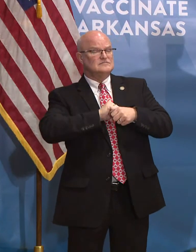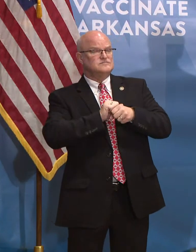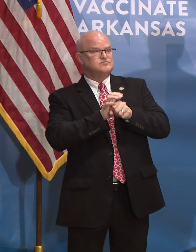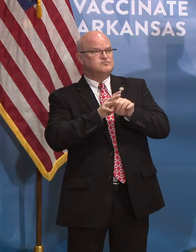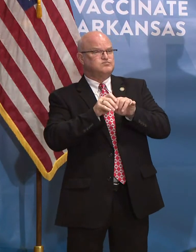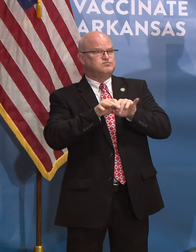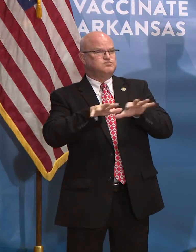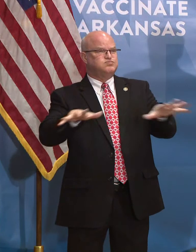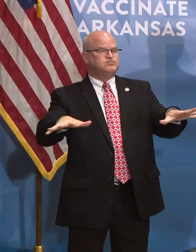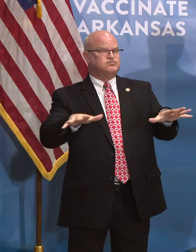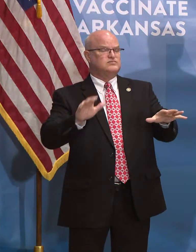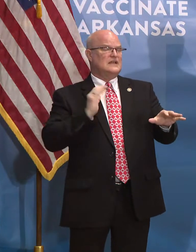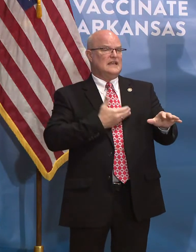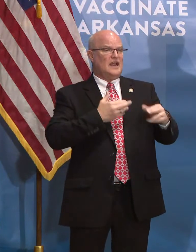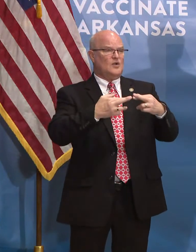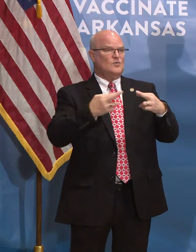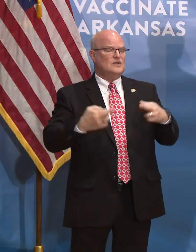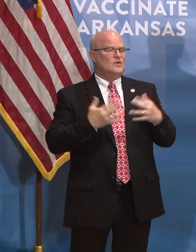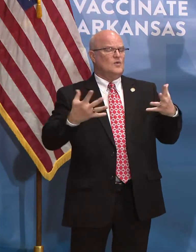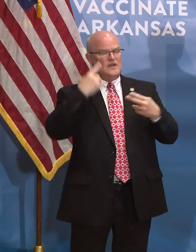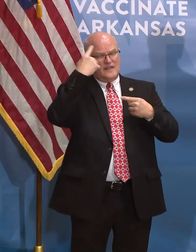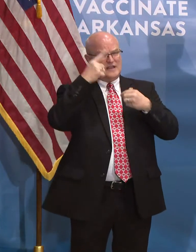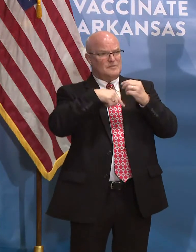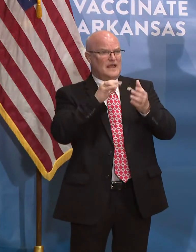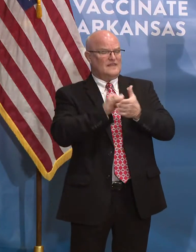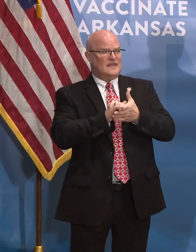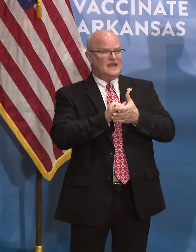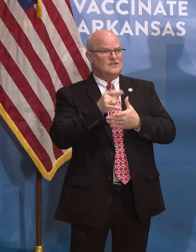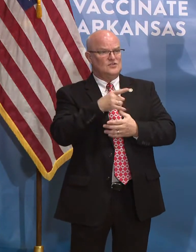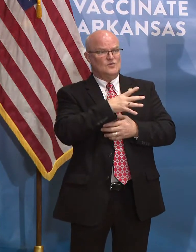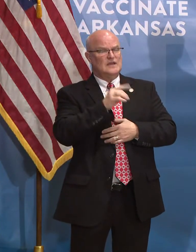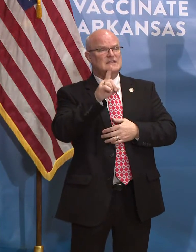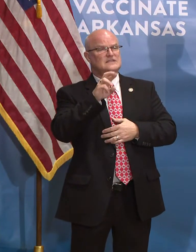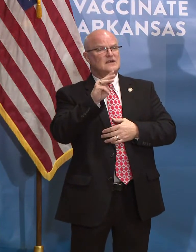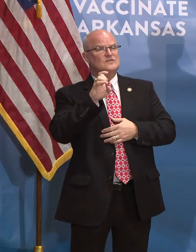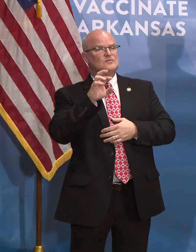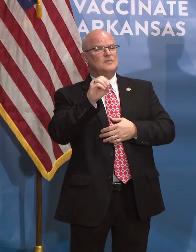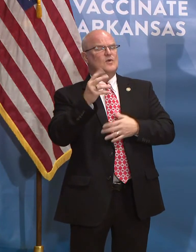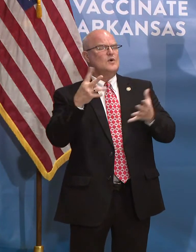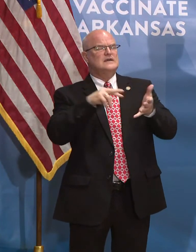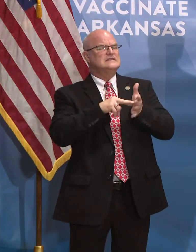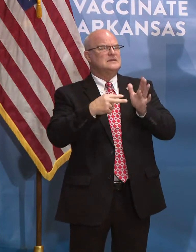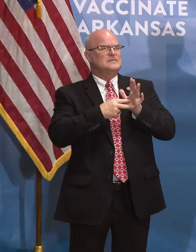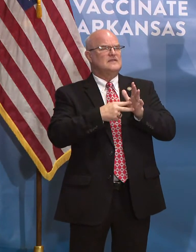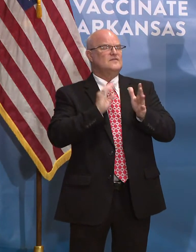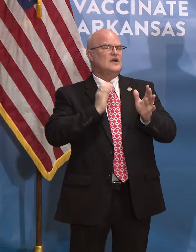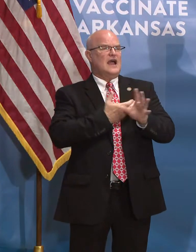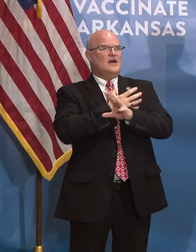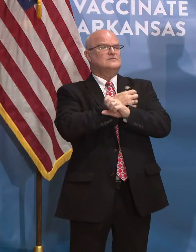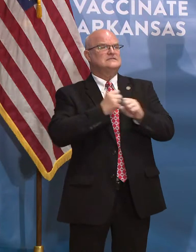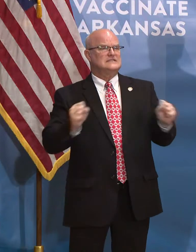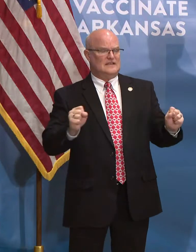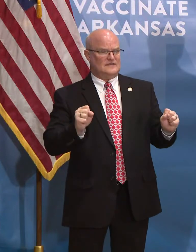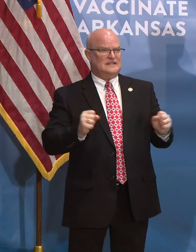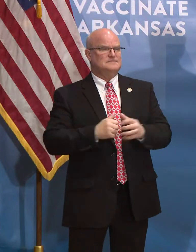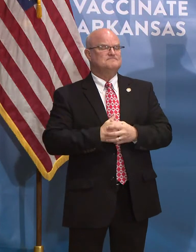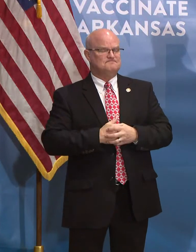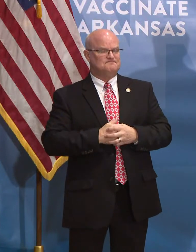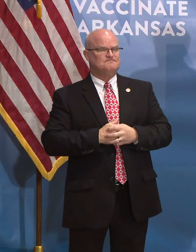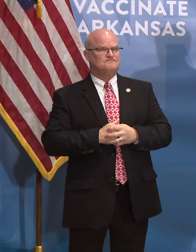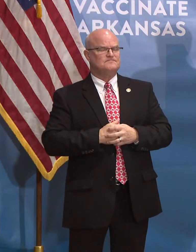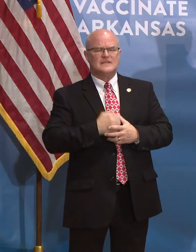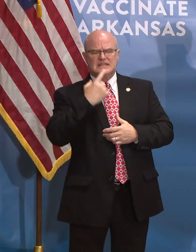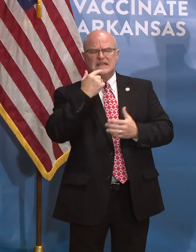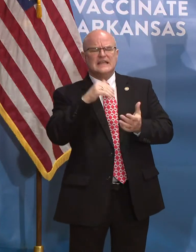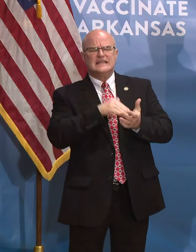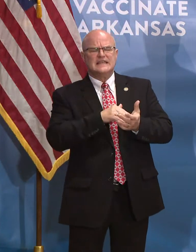the country and our region. What are y'all's thoughts on this, you and Dr. Romero, and what does this mean for our safety measures? They